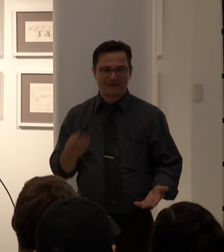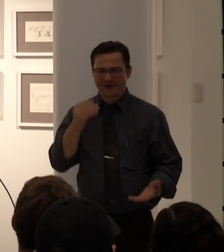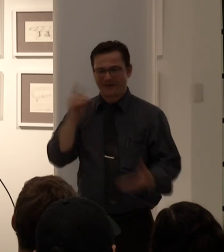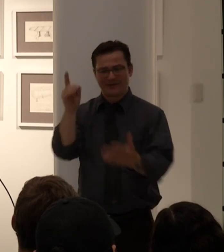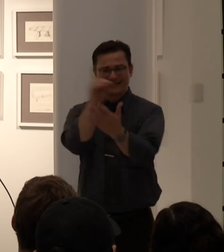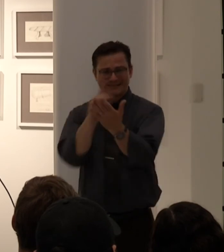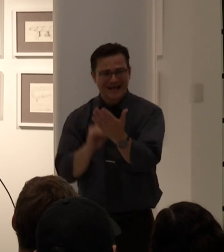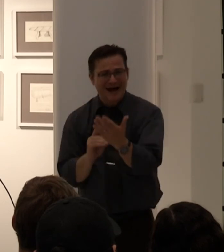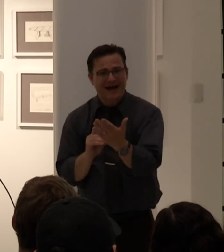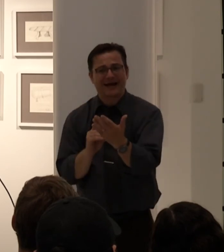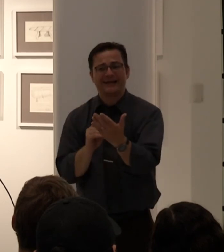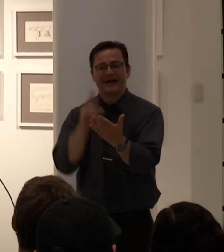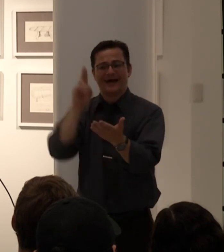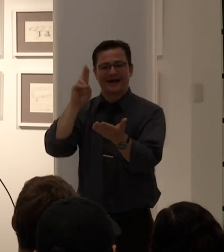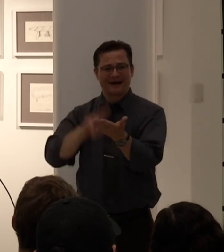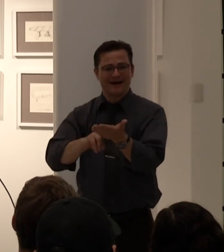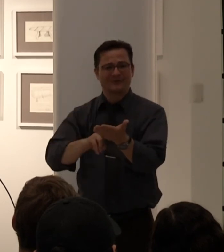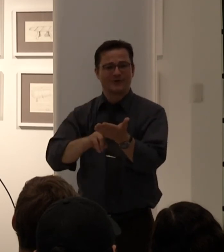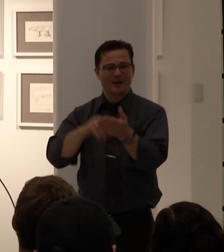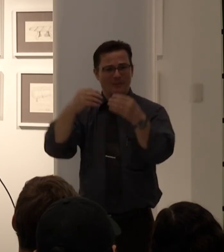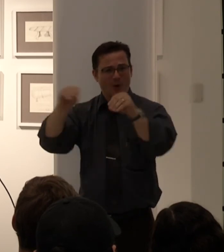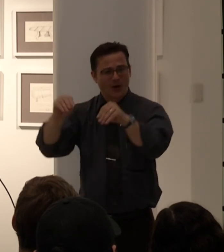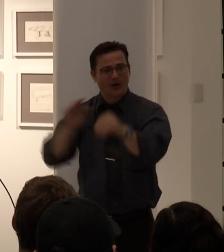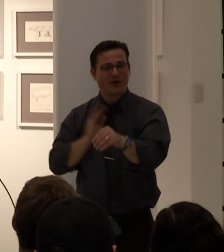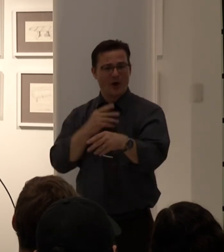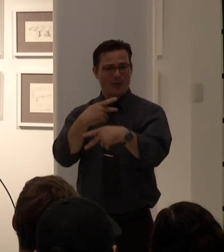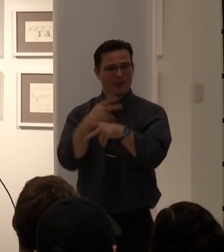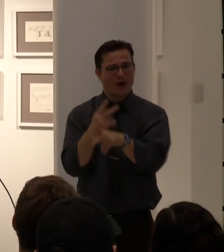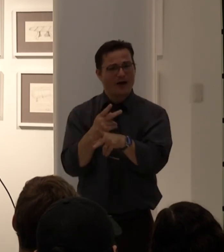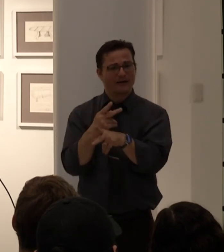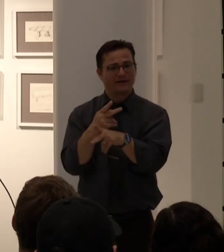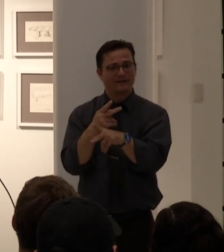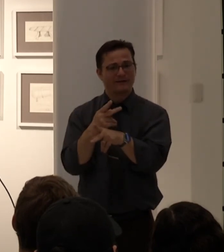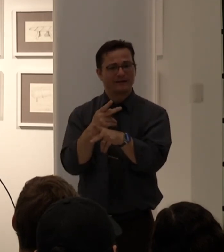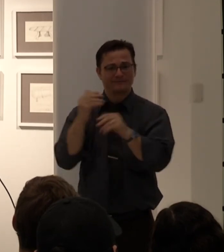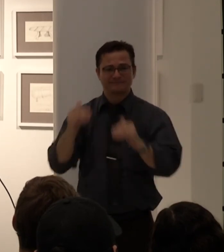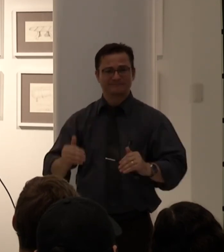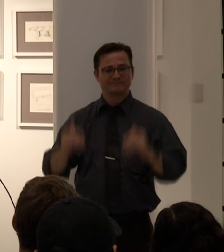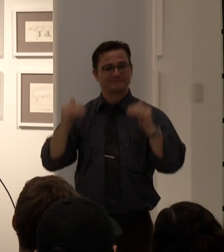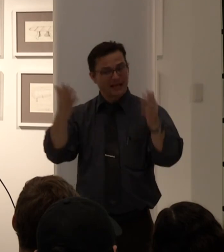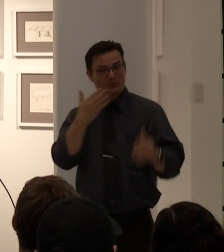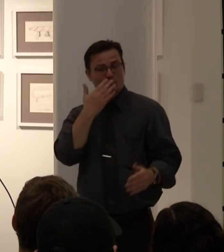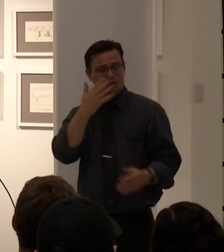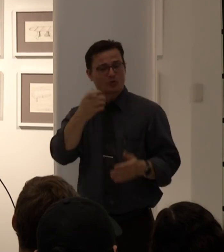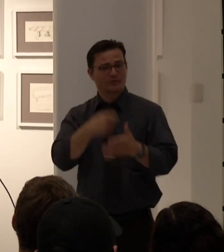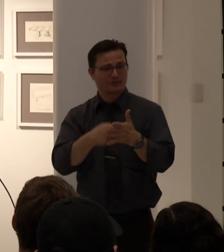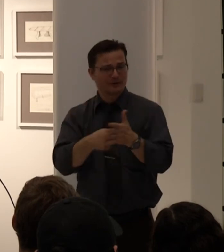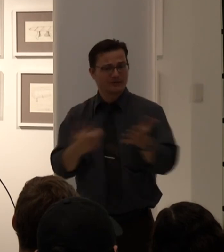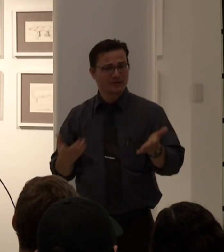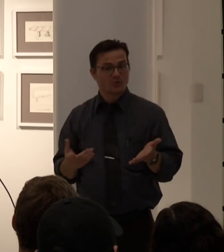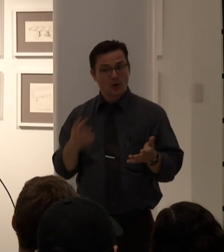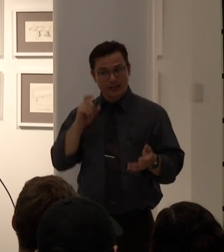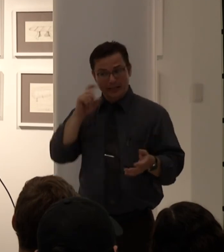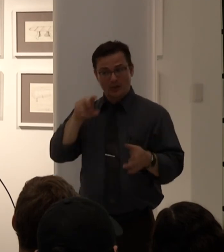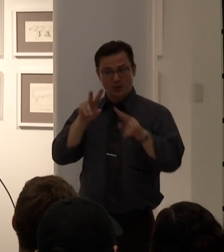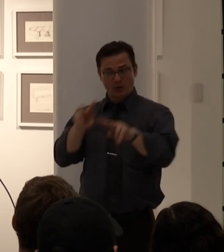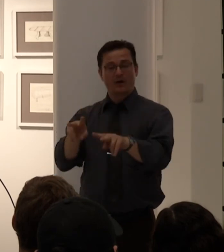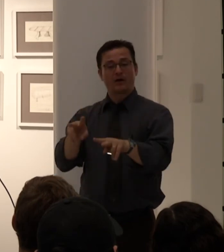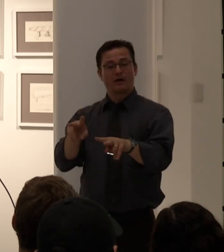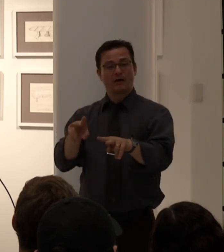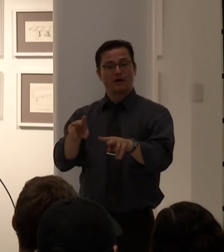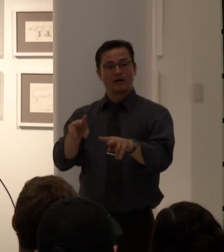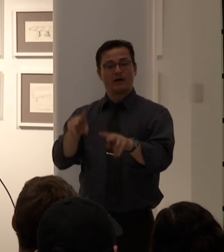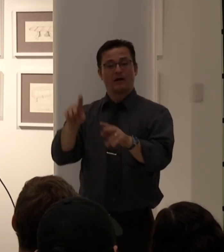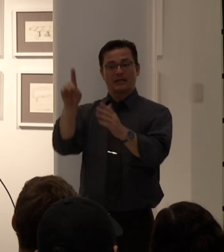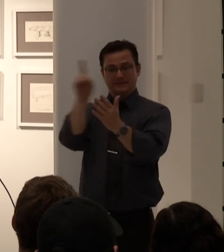design contract market, our product is considered very, very, very reasonable. And so you have to look and say, you as a